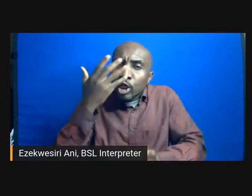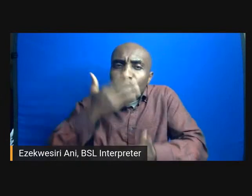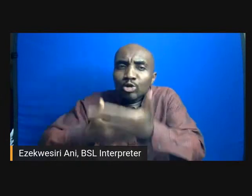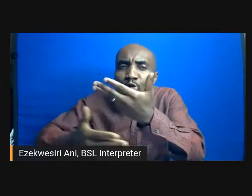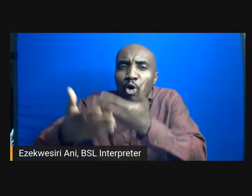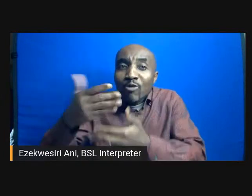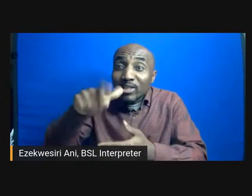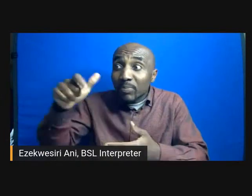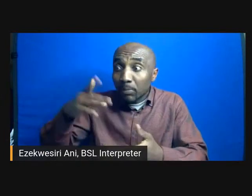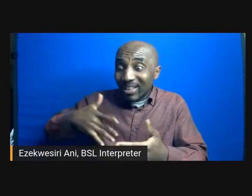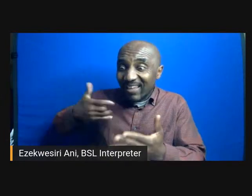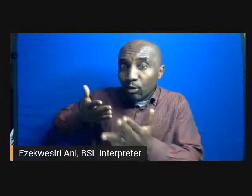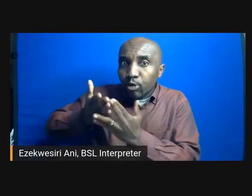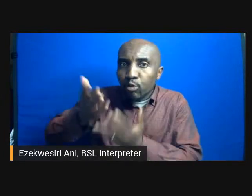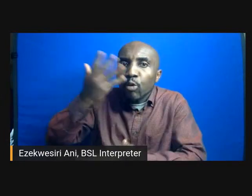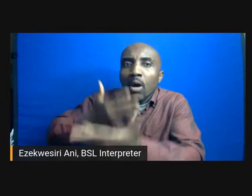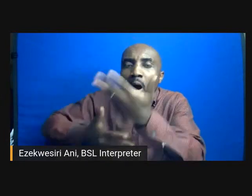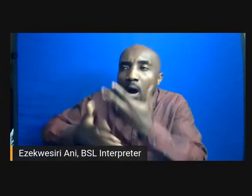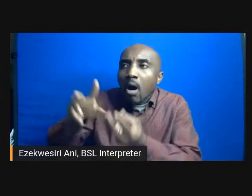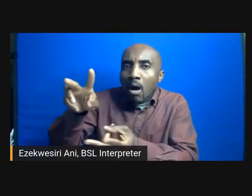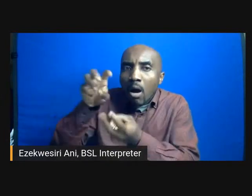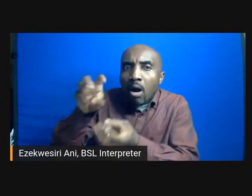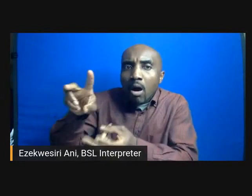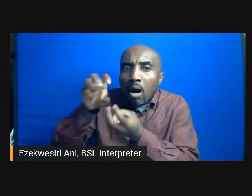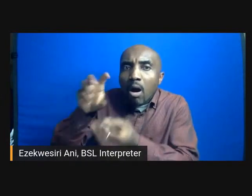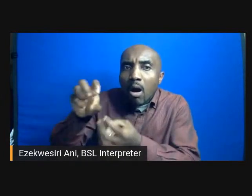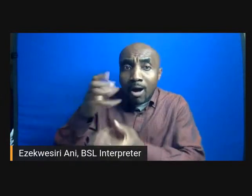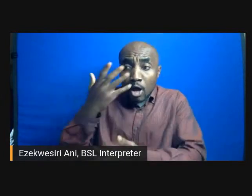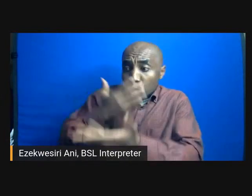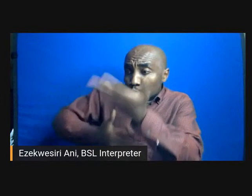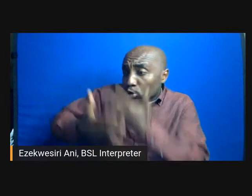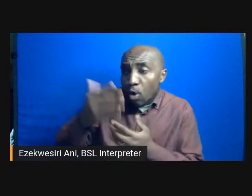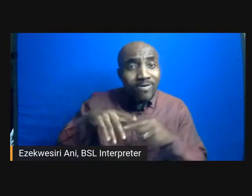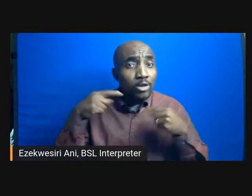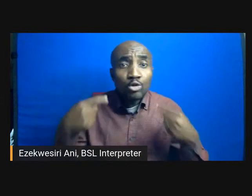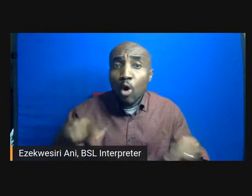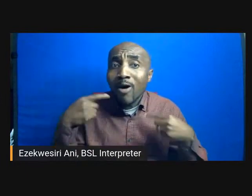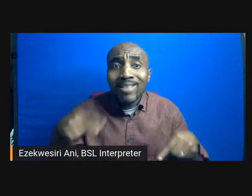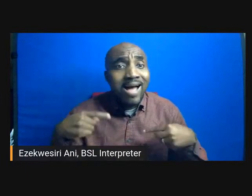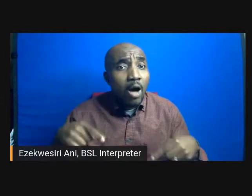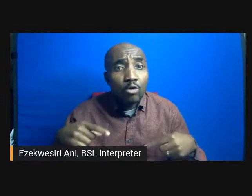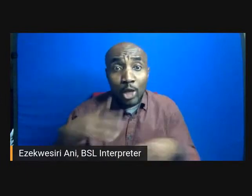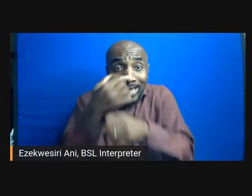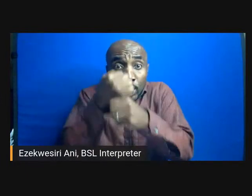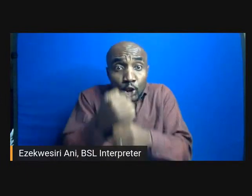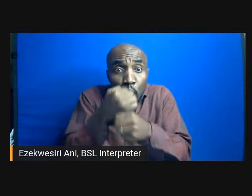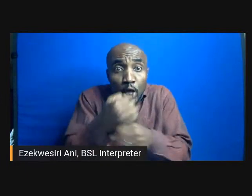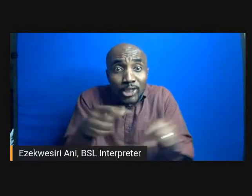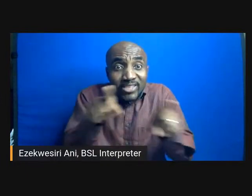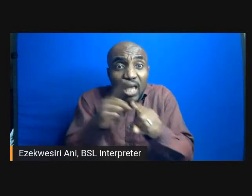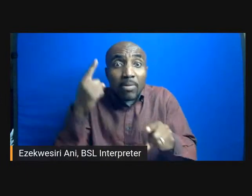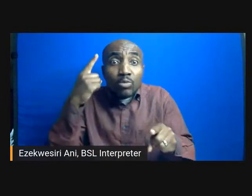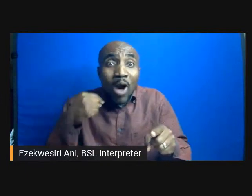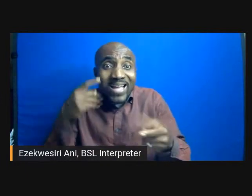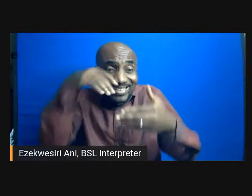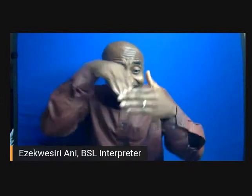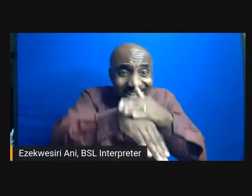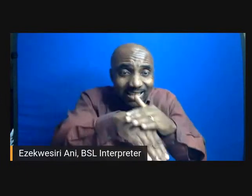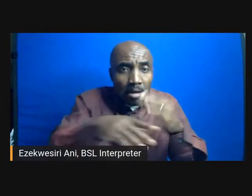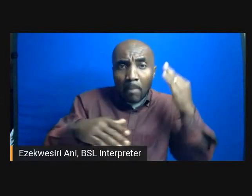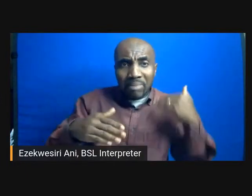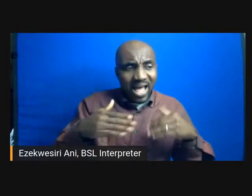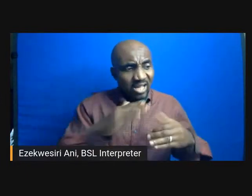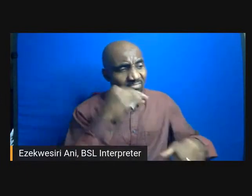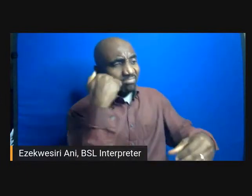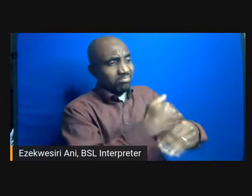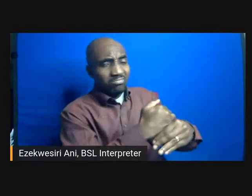who lived through it. Stories of not being allowed in the same church building as white believers and having